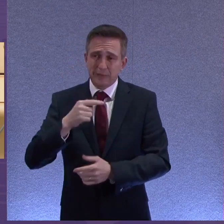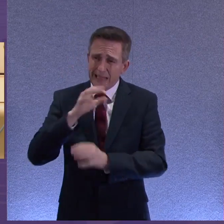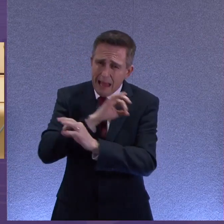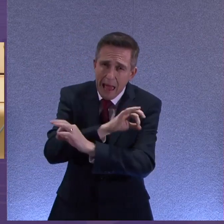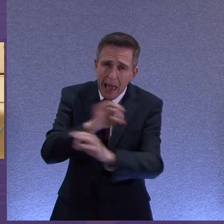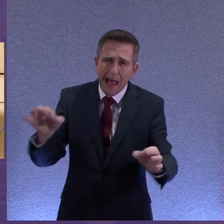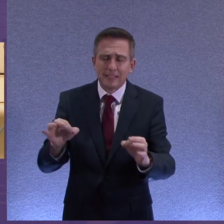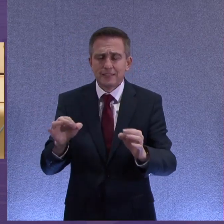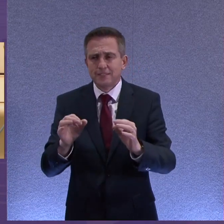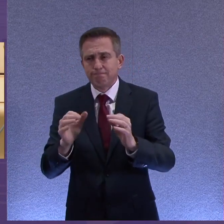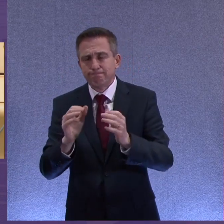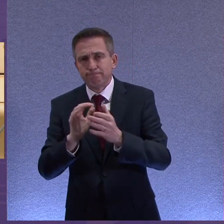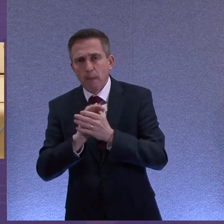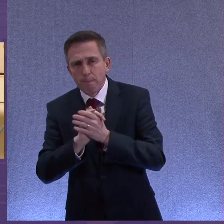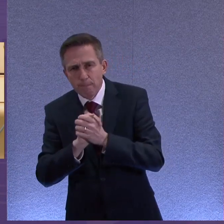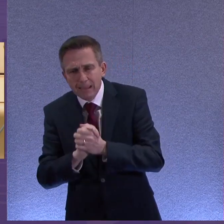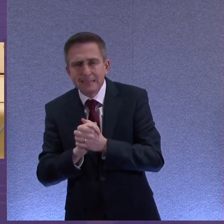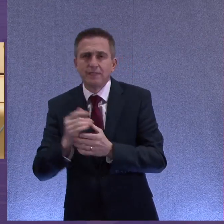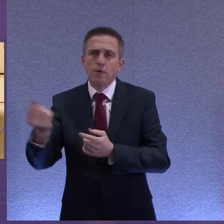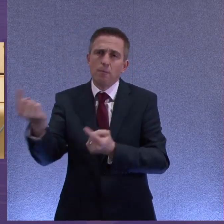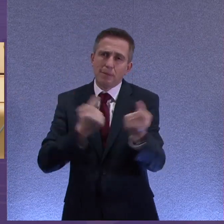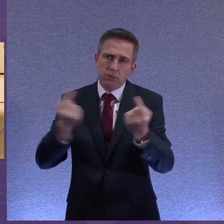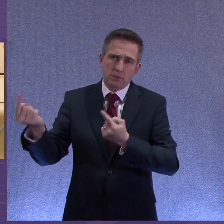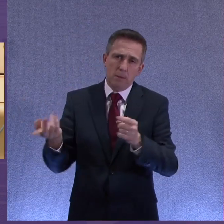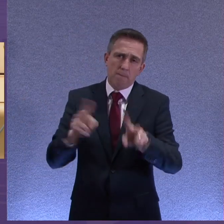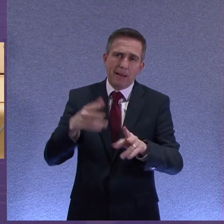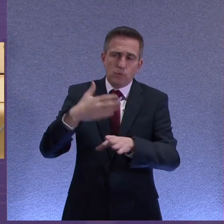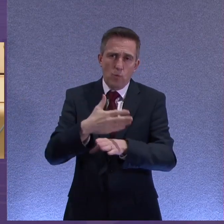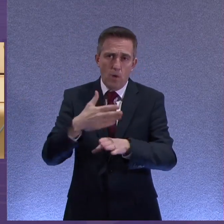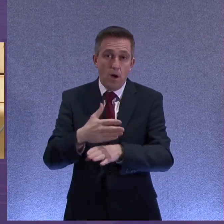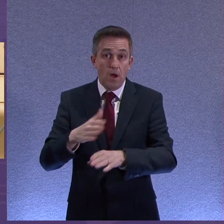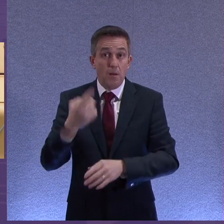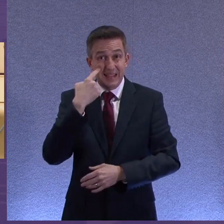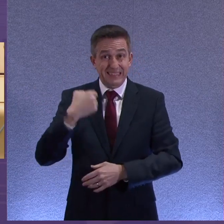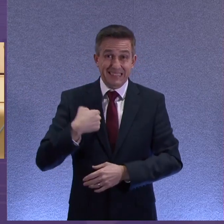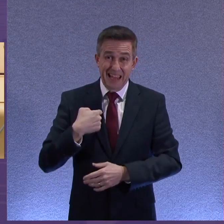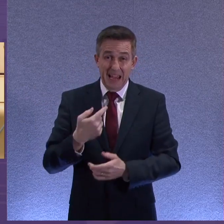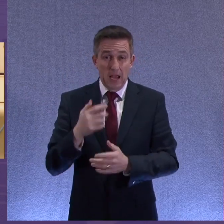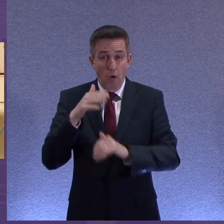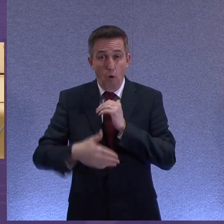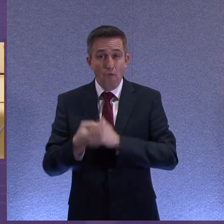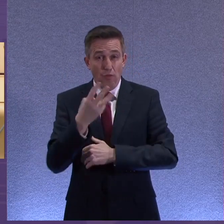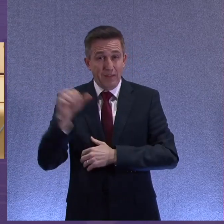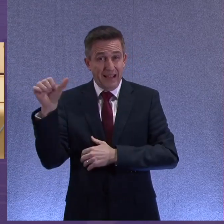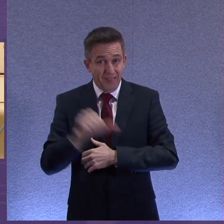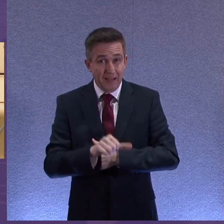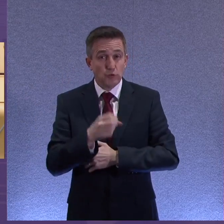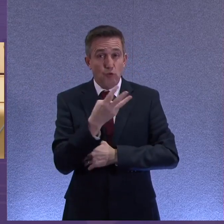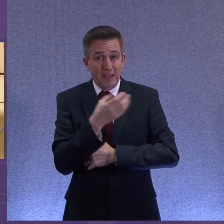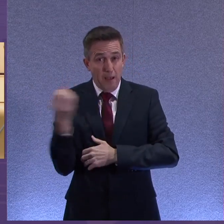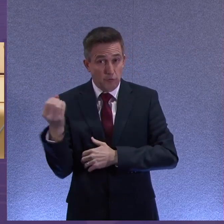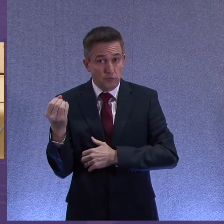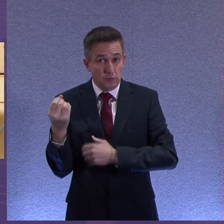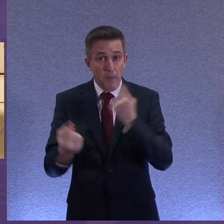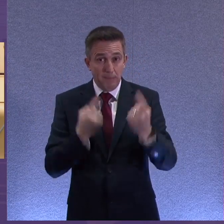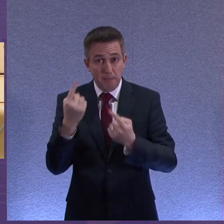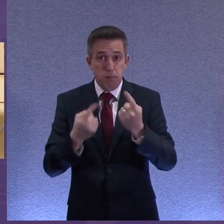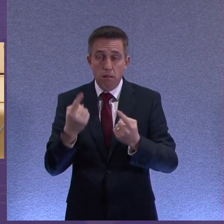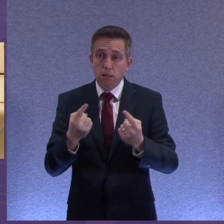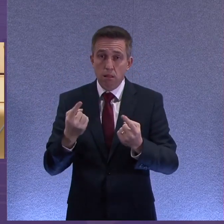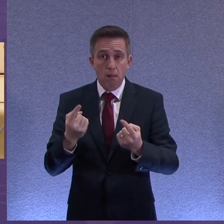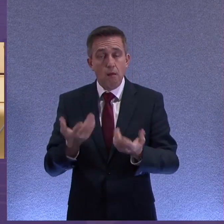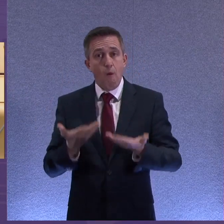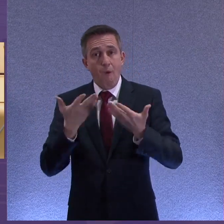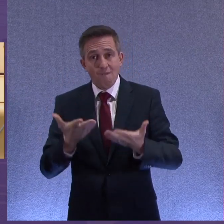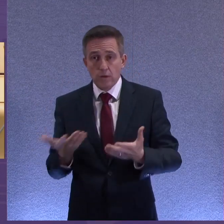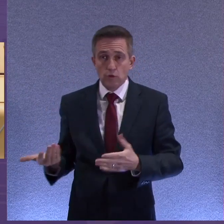professionals to return to help in the present emergency. By yesterday, there were nearly 3,300 individual queries.